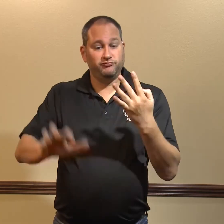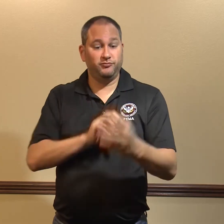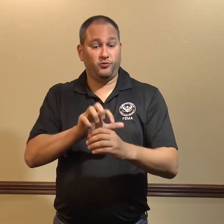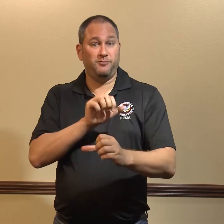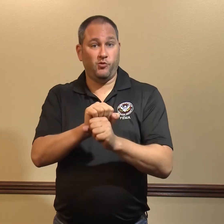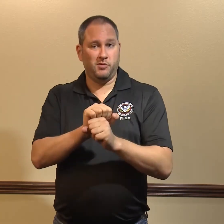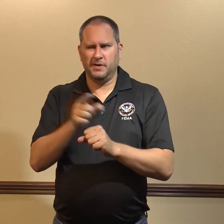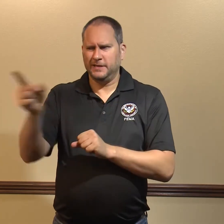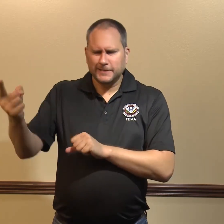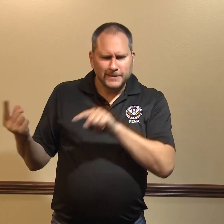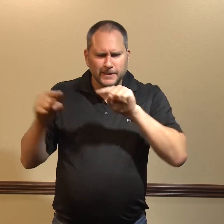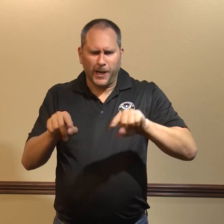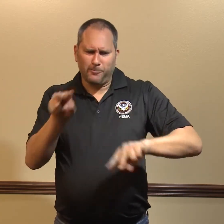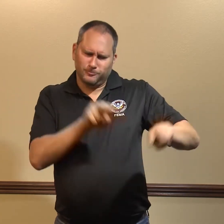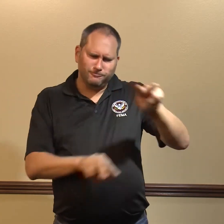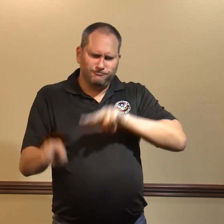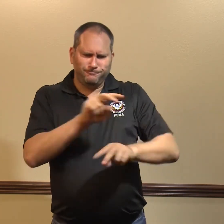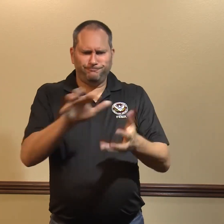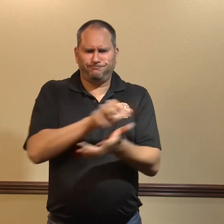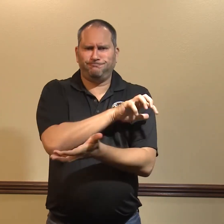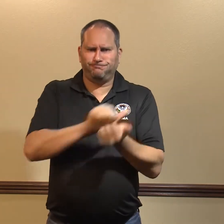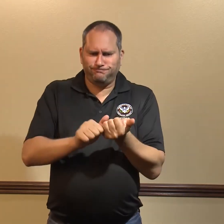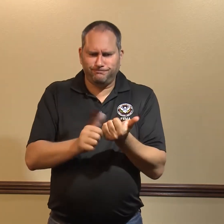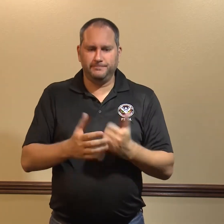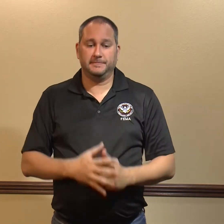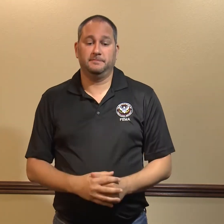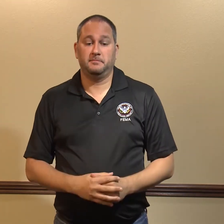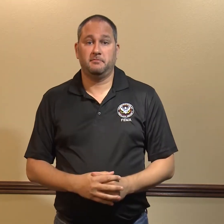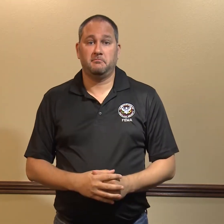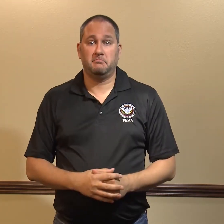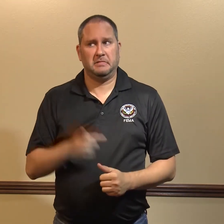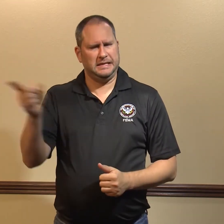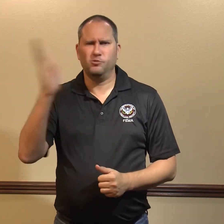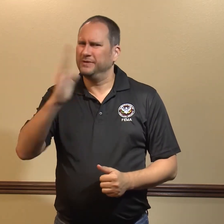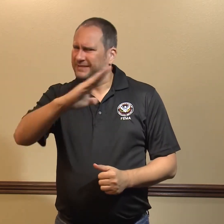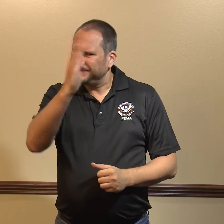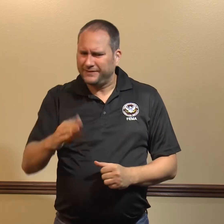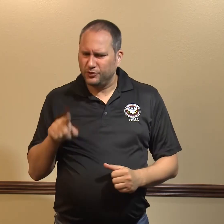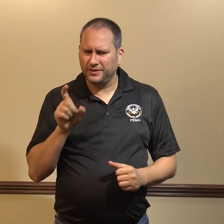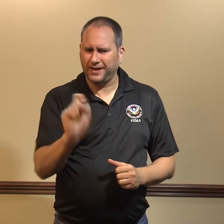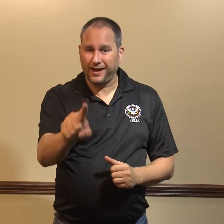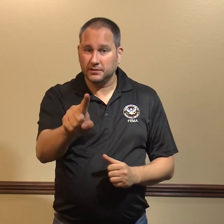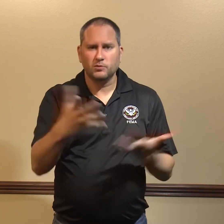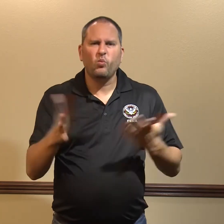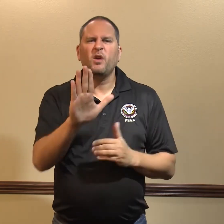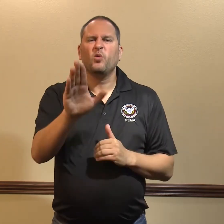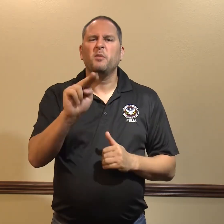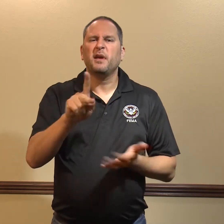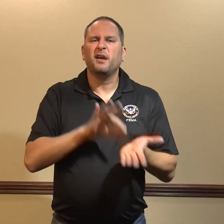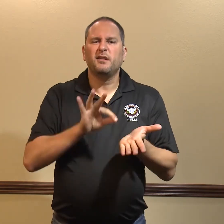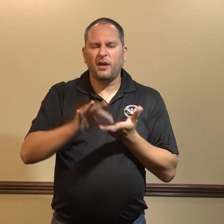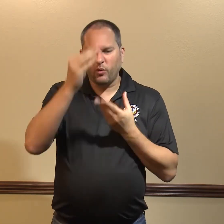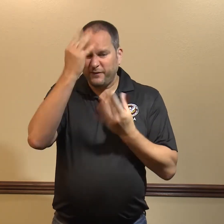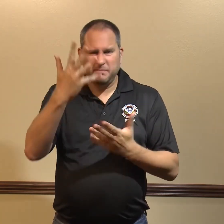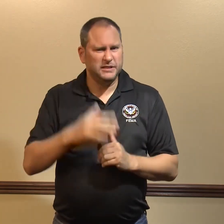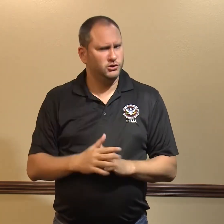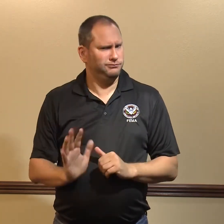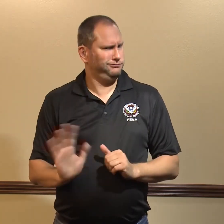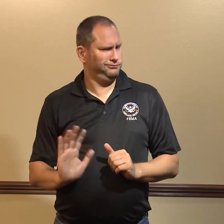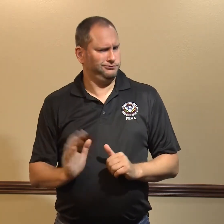appointment to assess your damaged property. Inspectors will never ask for bank account information, and there is no cost